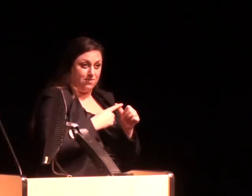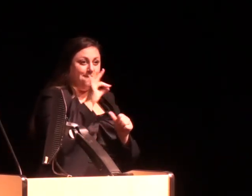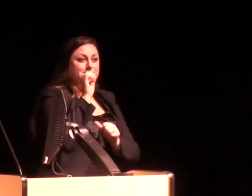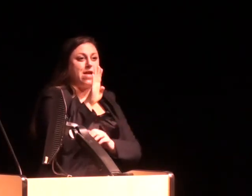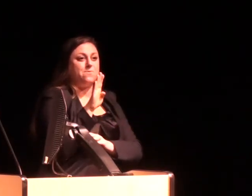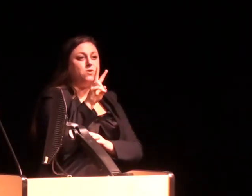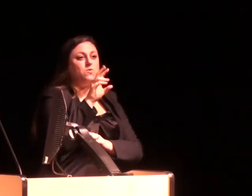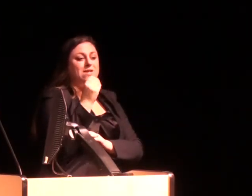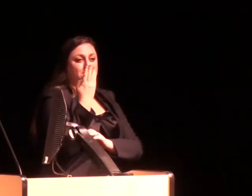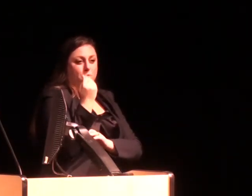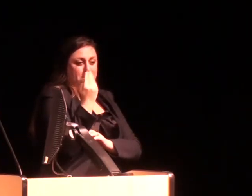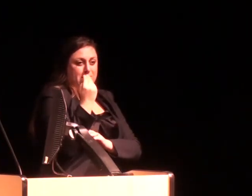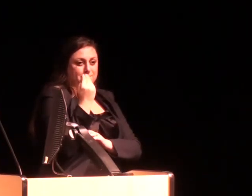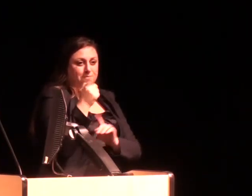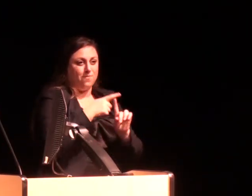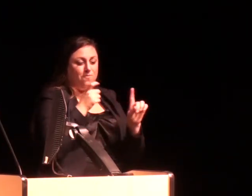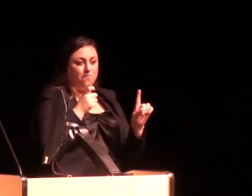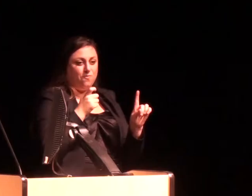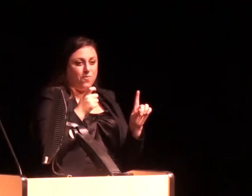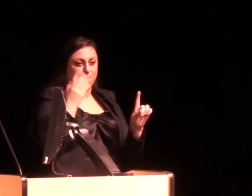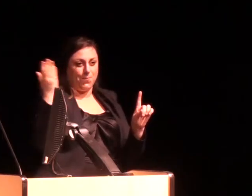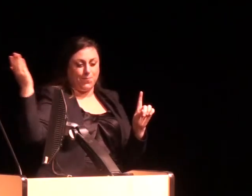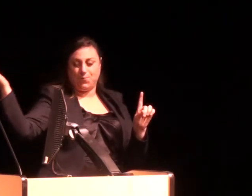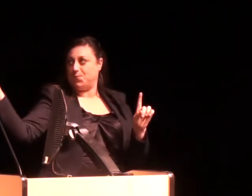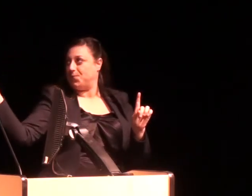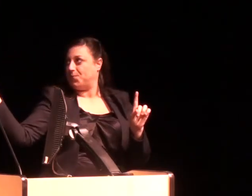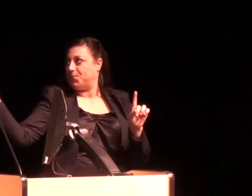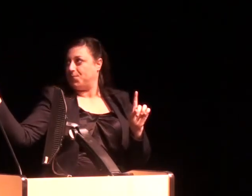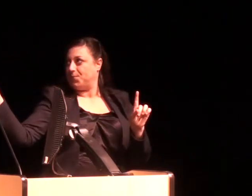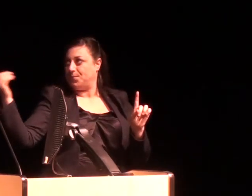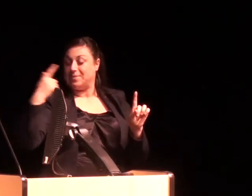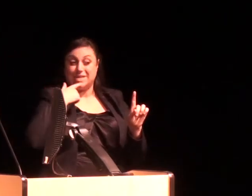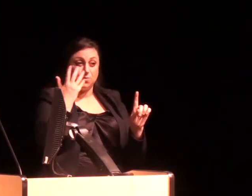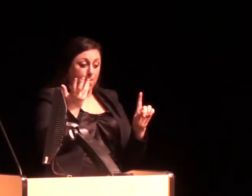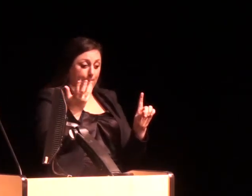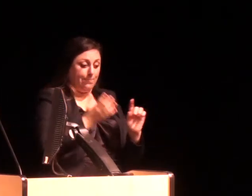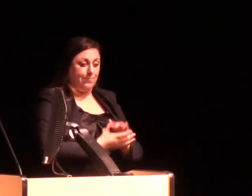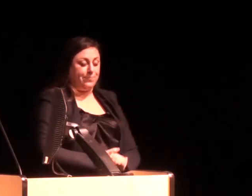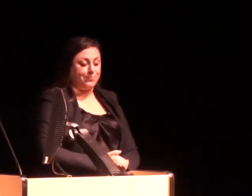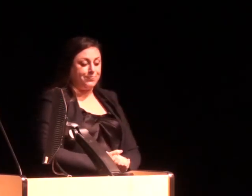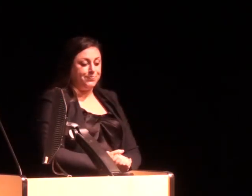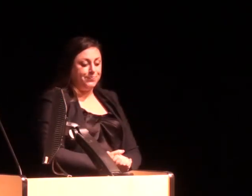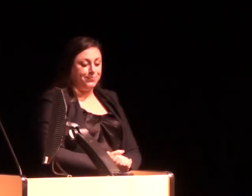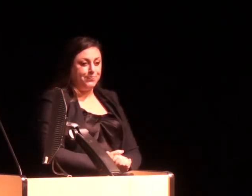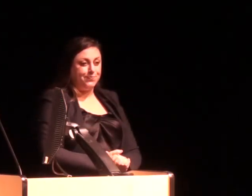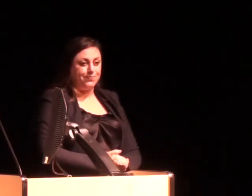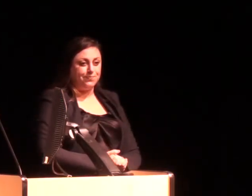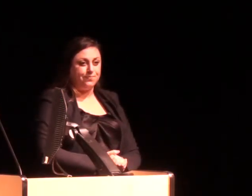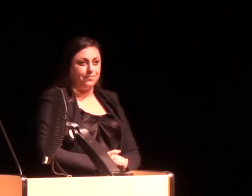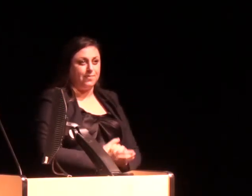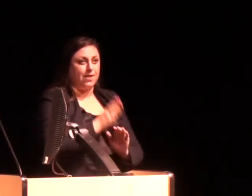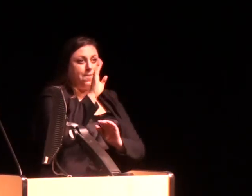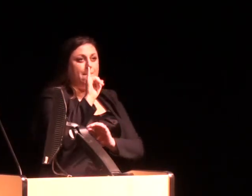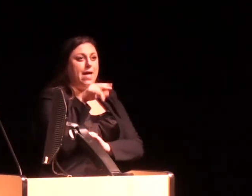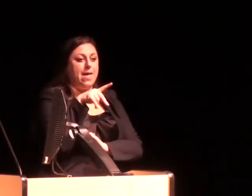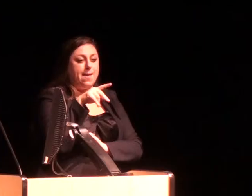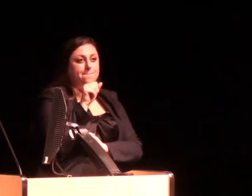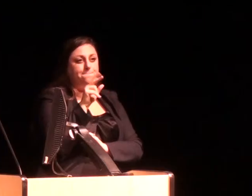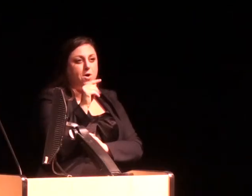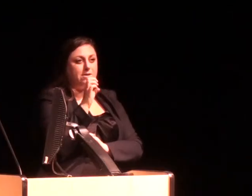February 2014 from the Atlantic Council that say that there is bipartisan